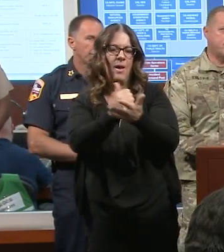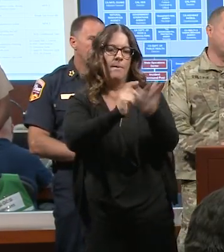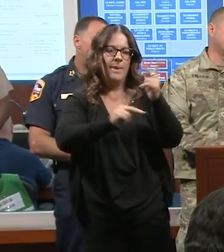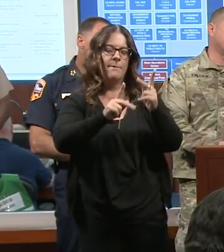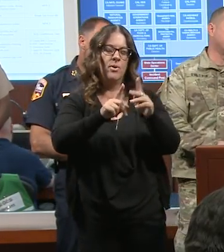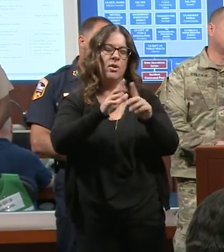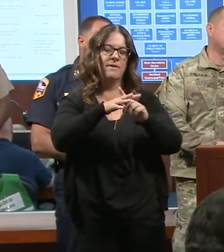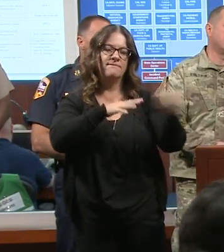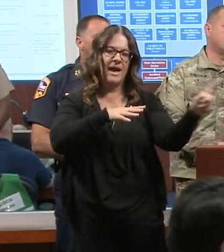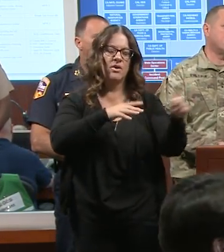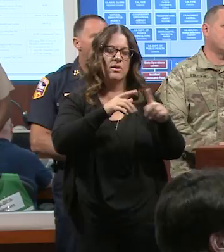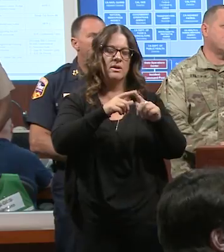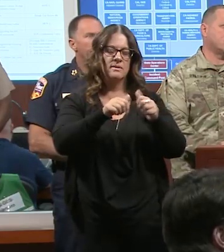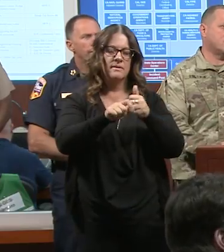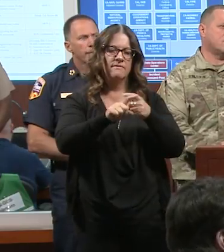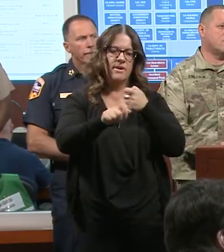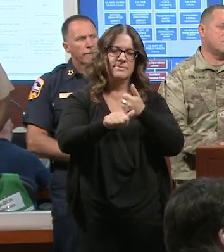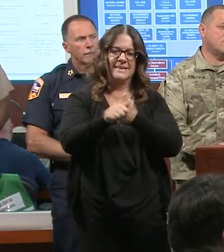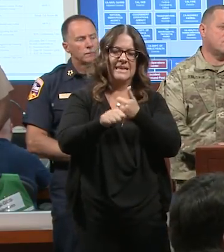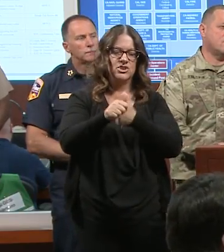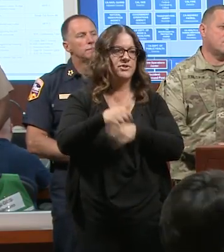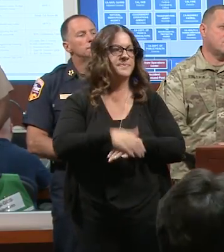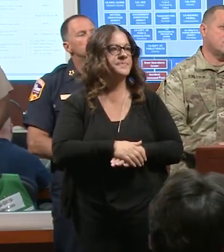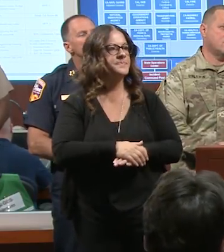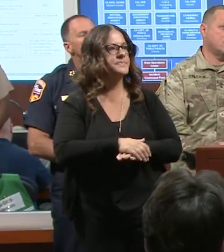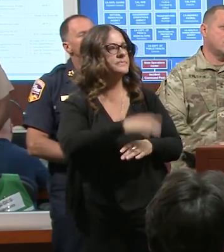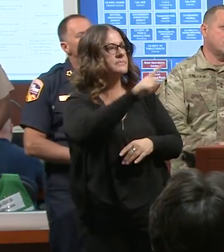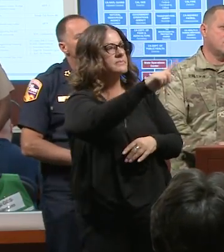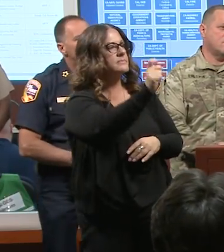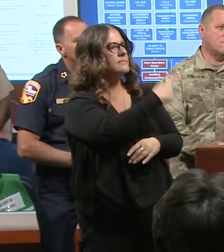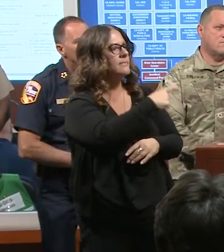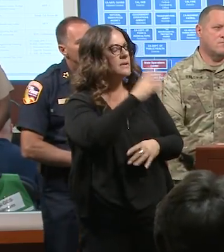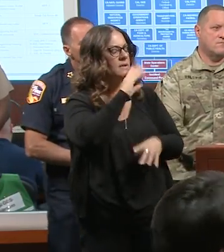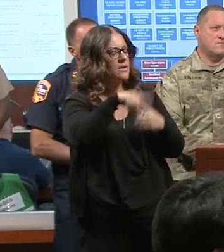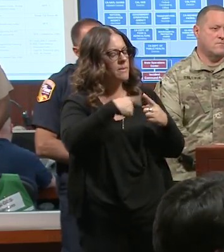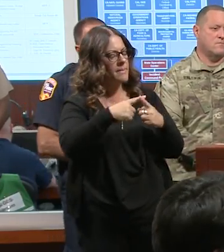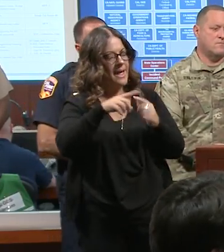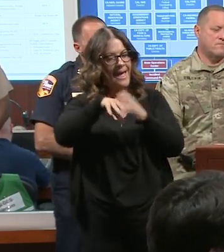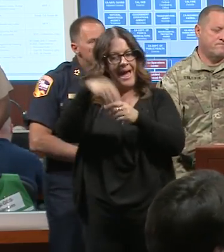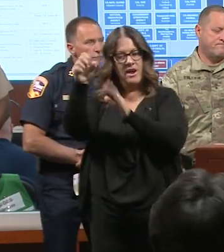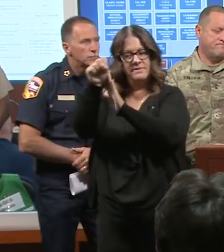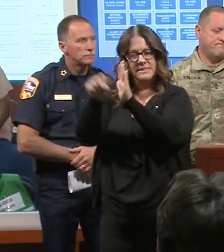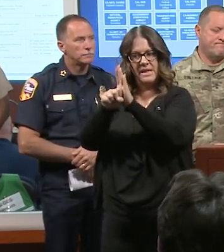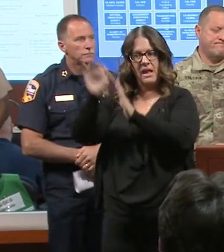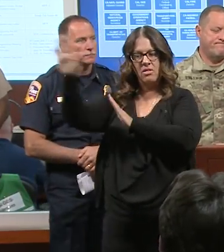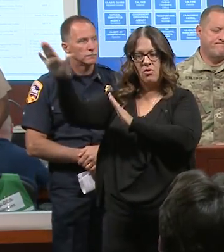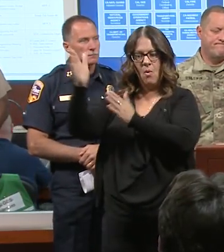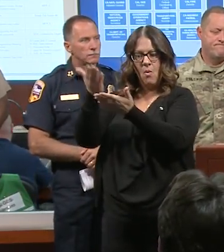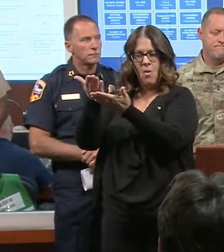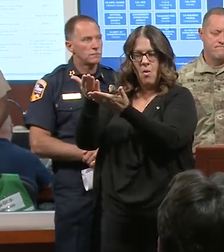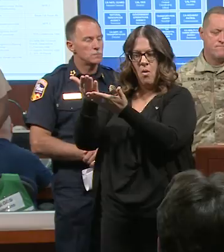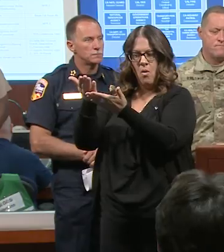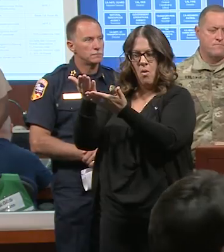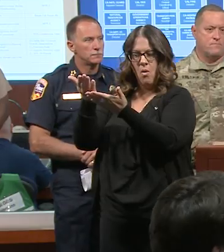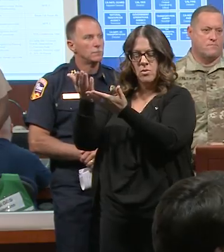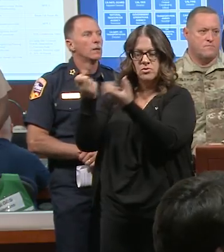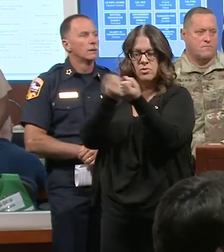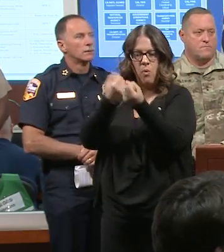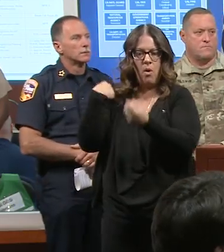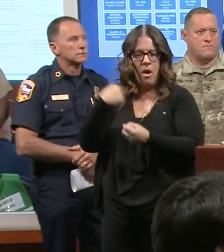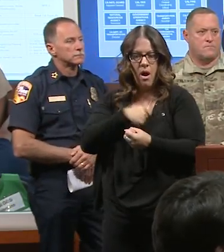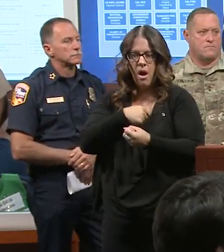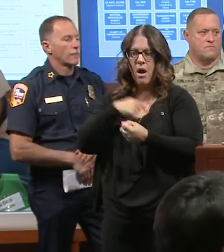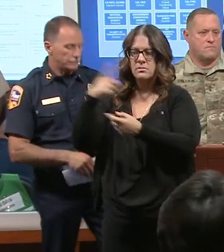way. You mentioned out-of-state firefighting assets. Could you tell us what the status is? Are they on the road, or are